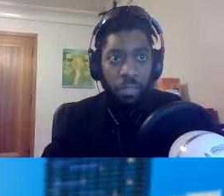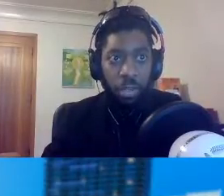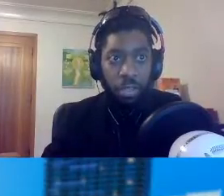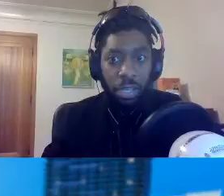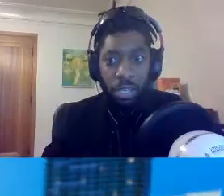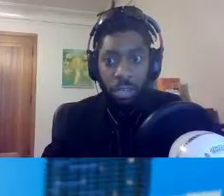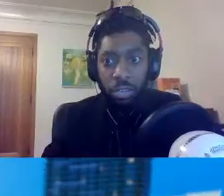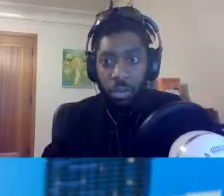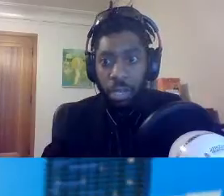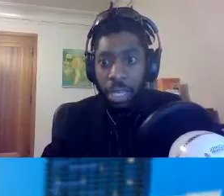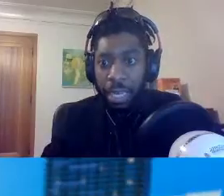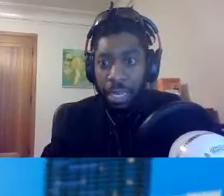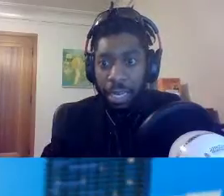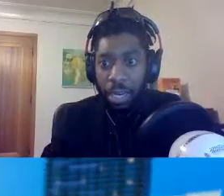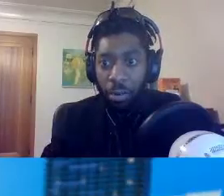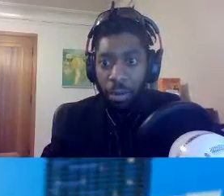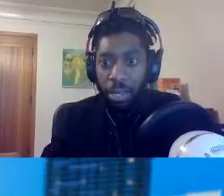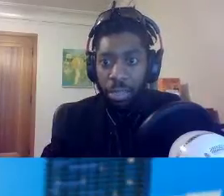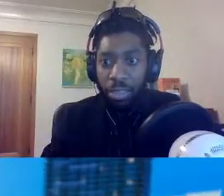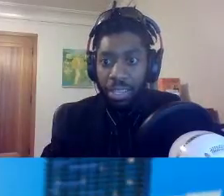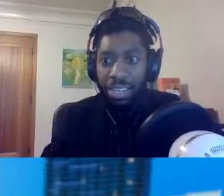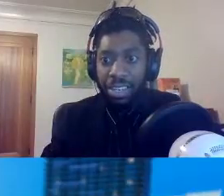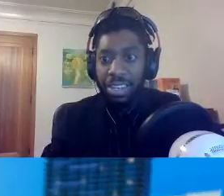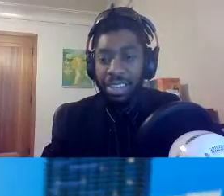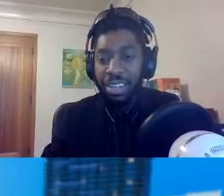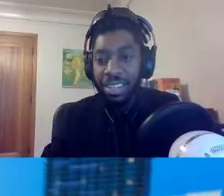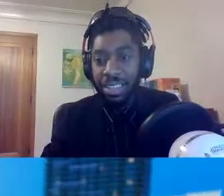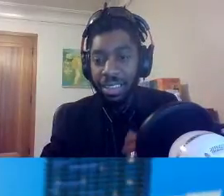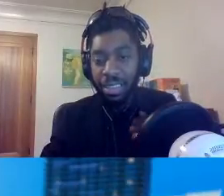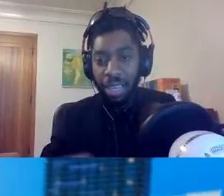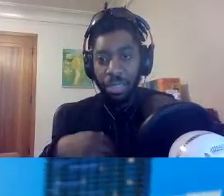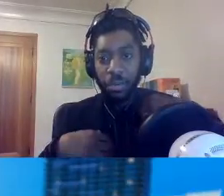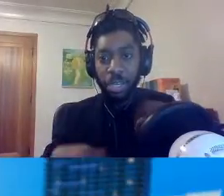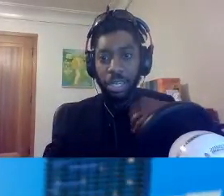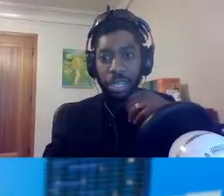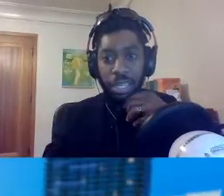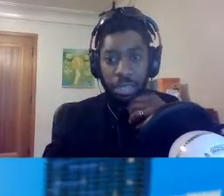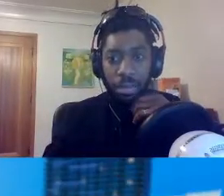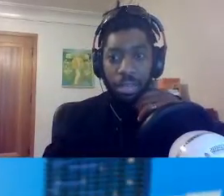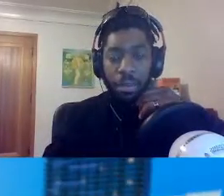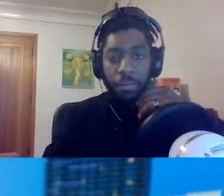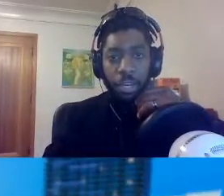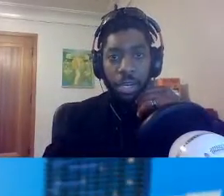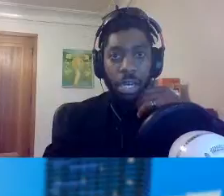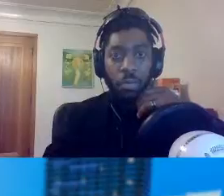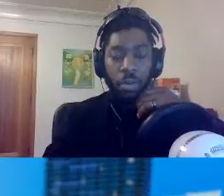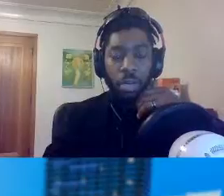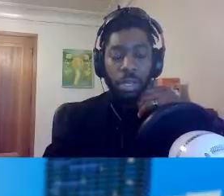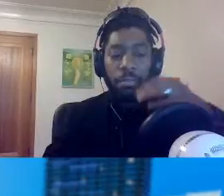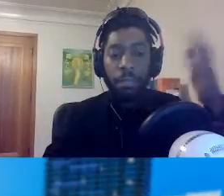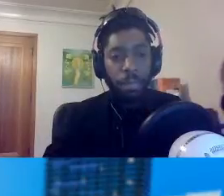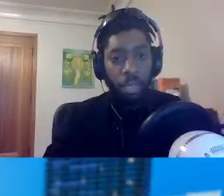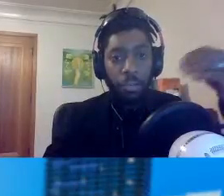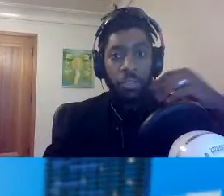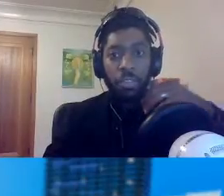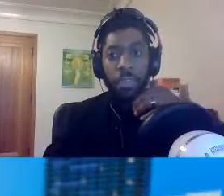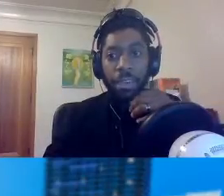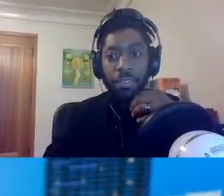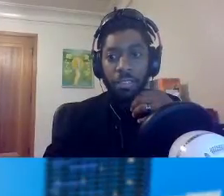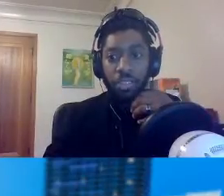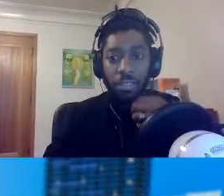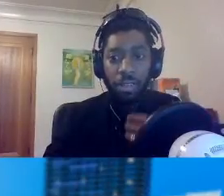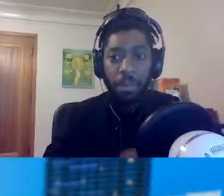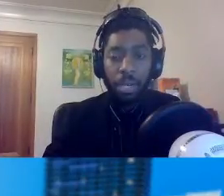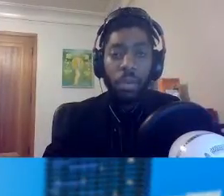closed, that sort of thing here too. And now I think we're gonna go ahead and figure out what Governor